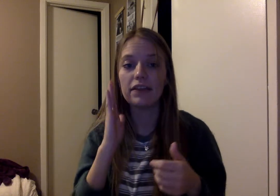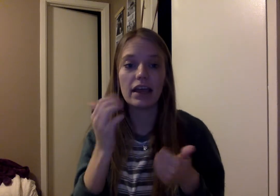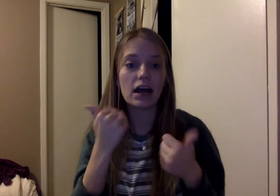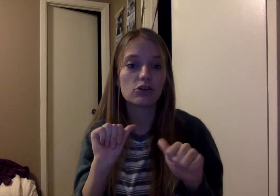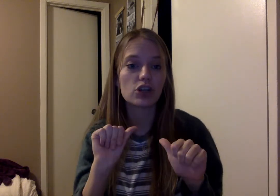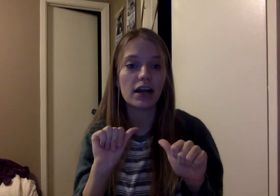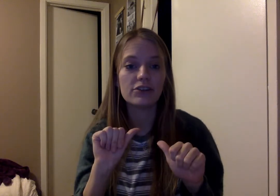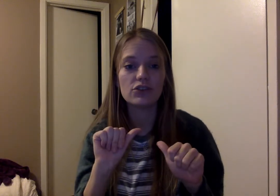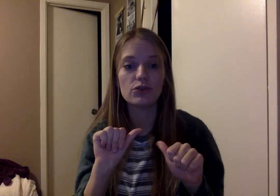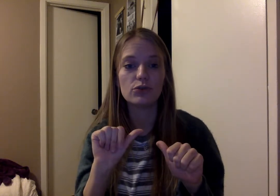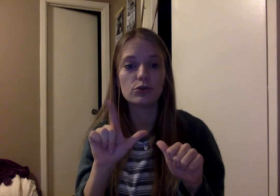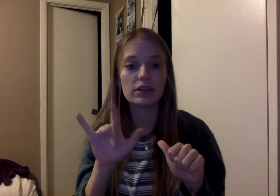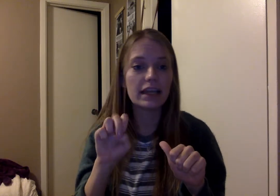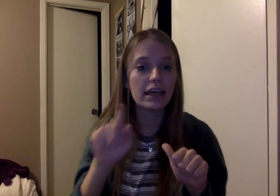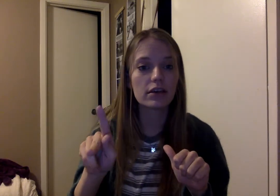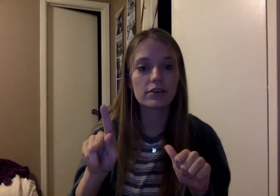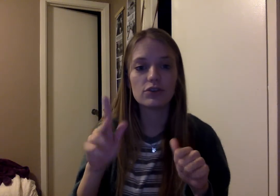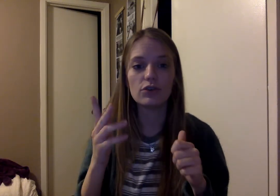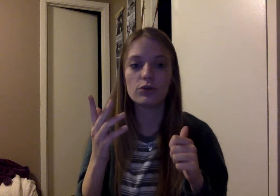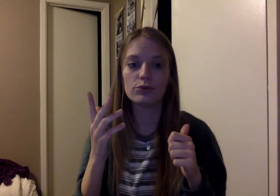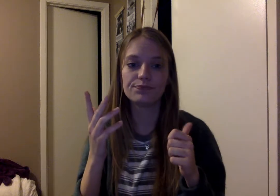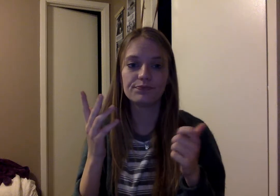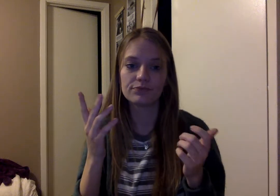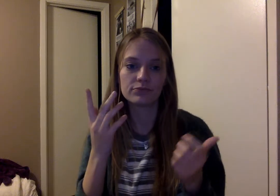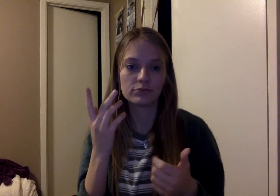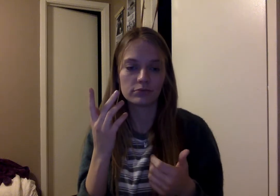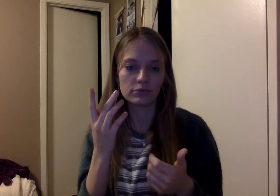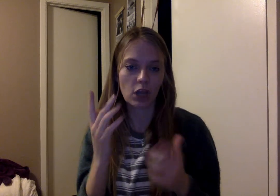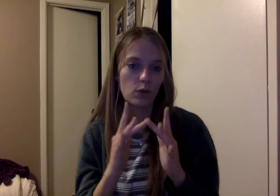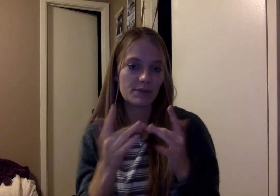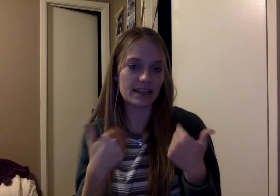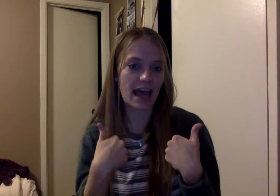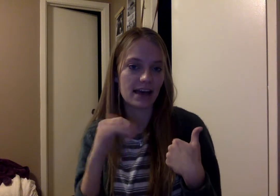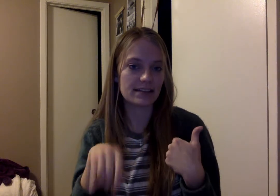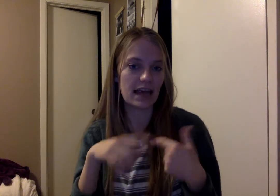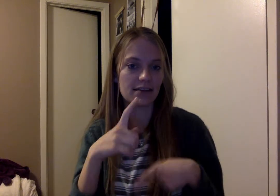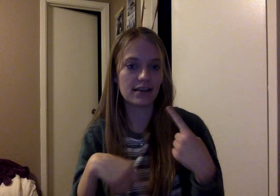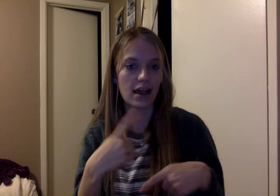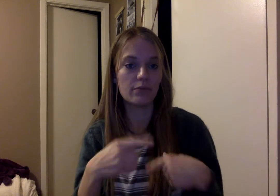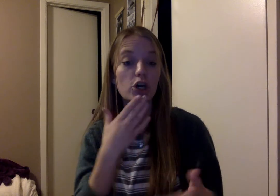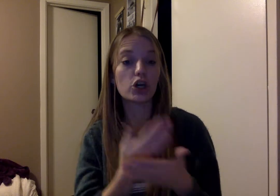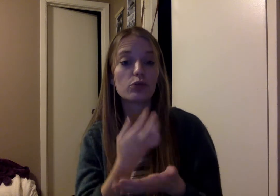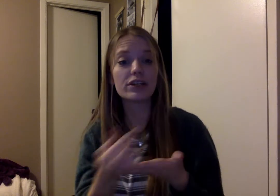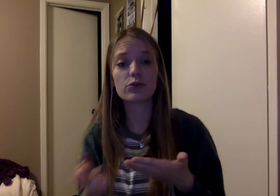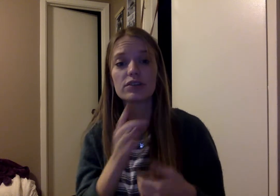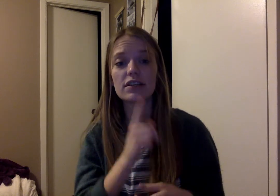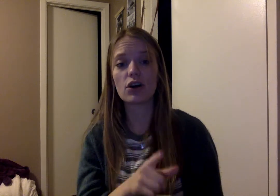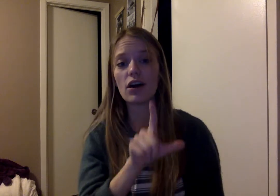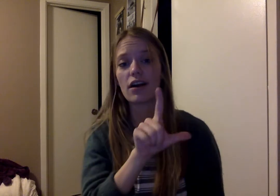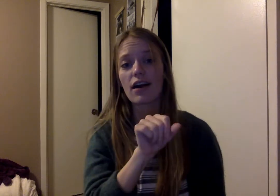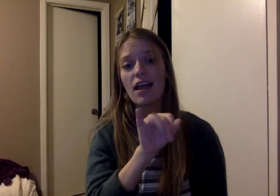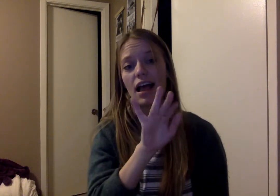then I'll try to link to a website that has that sign. But good resources are